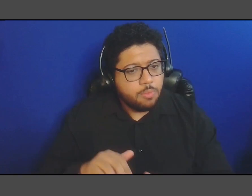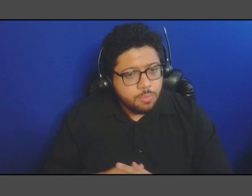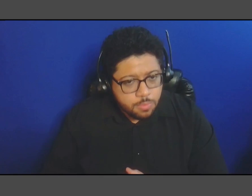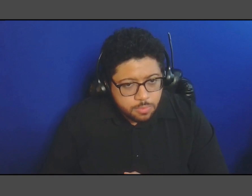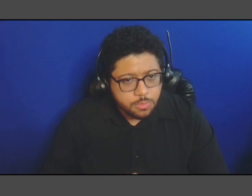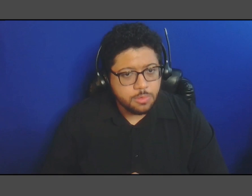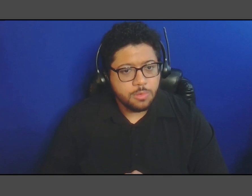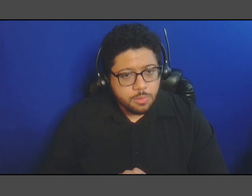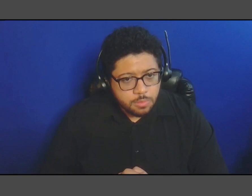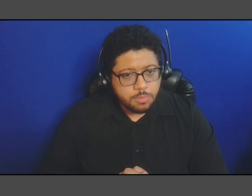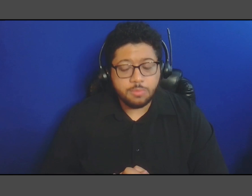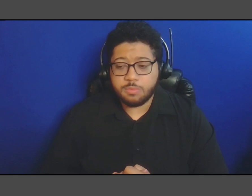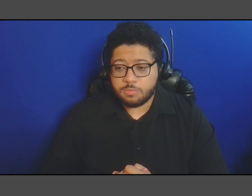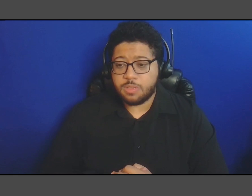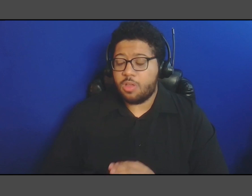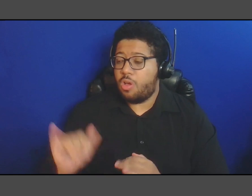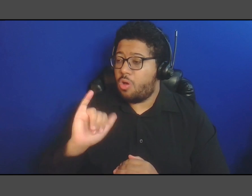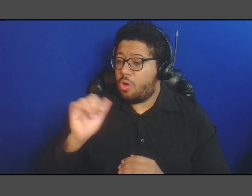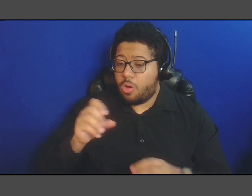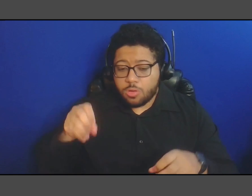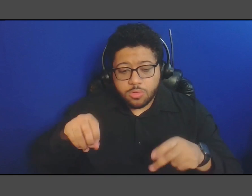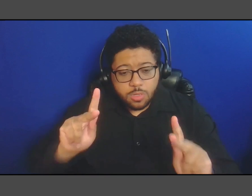tribes at co-stewardship,